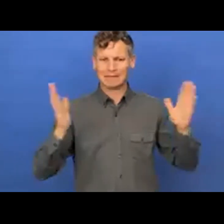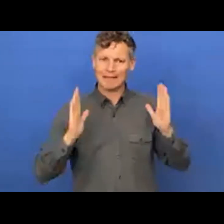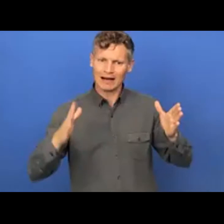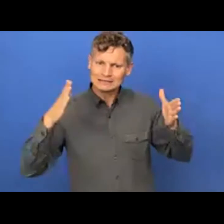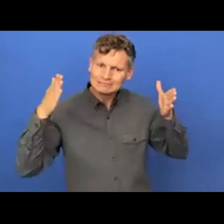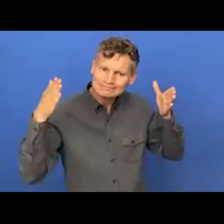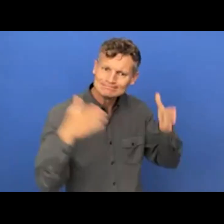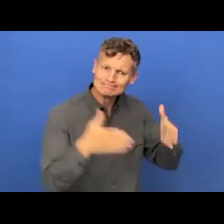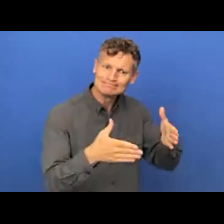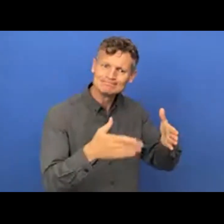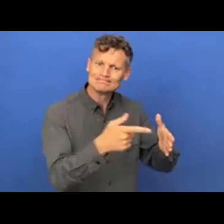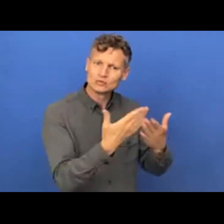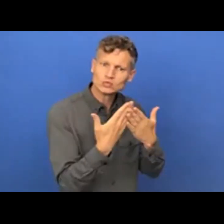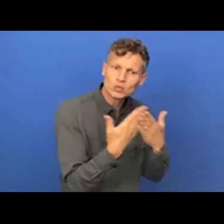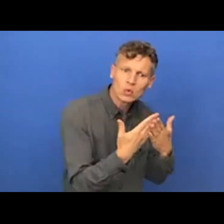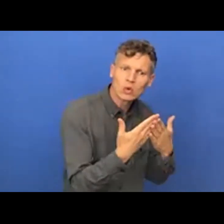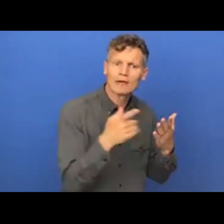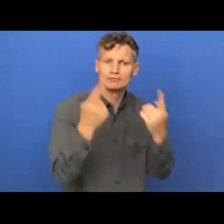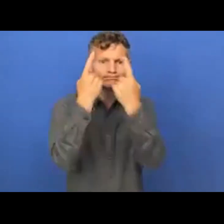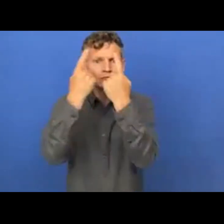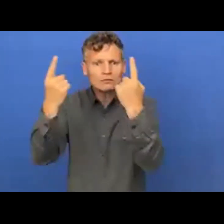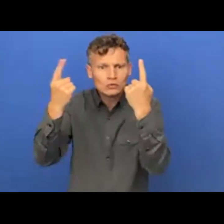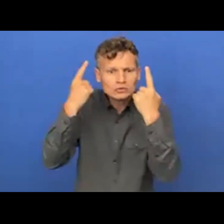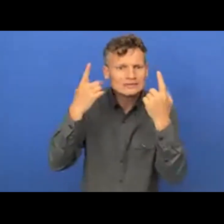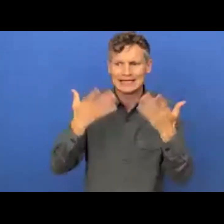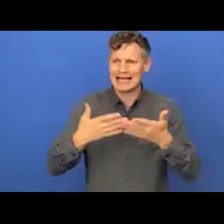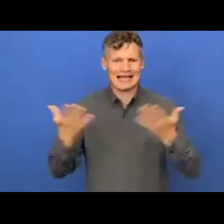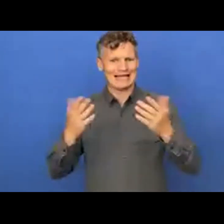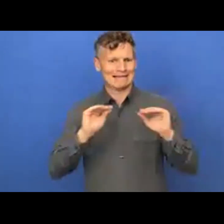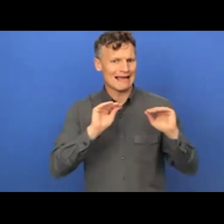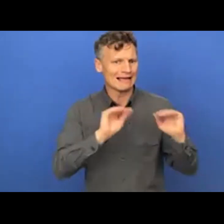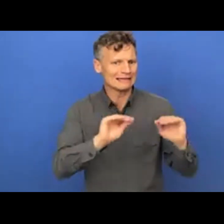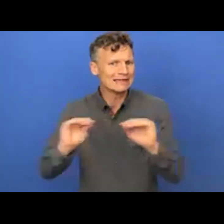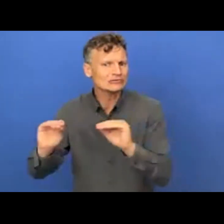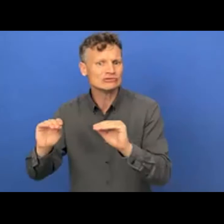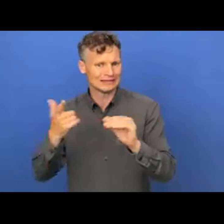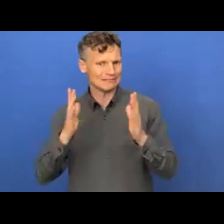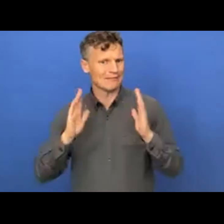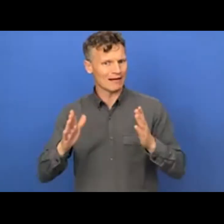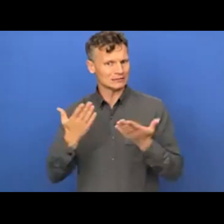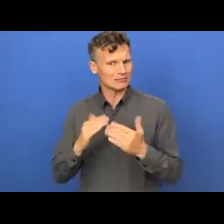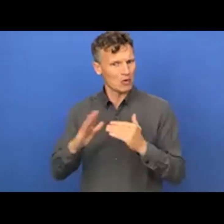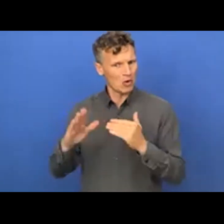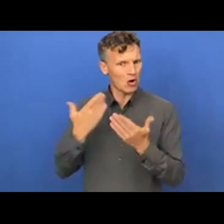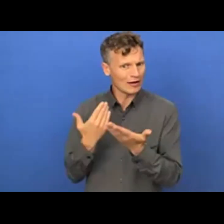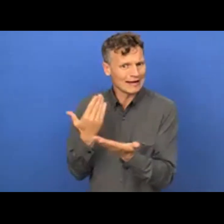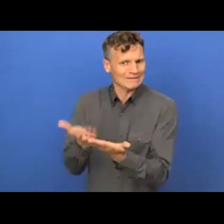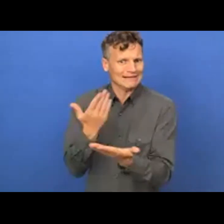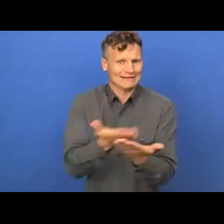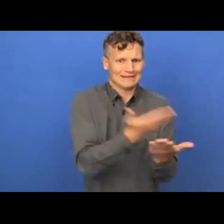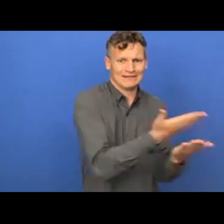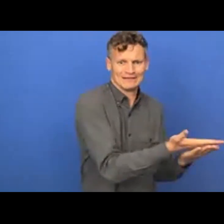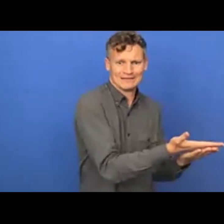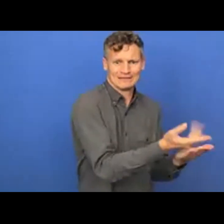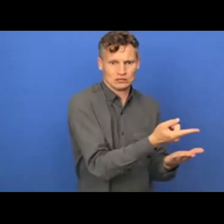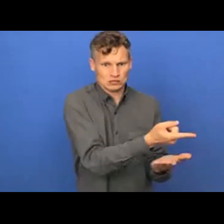institutions, universities, where teachers are being trained and other school professionals